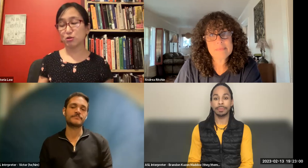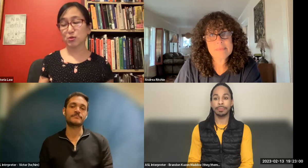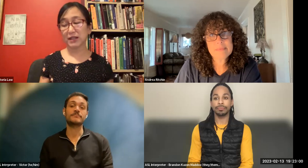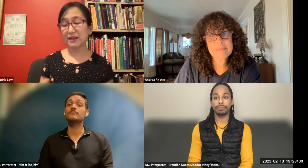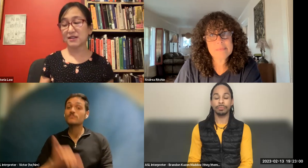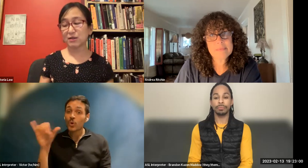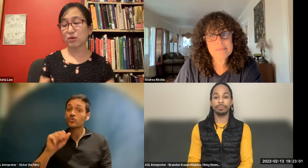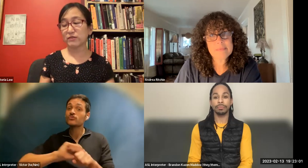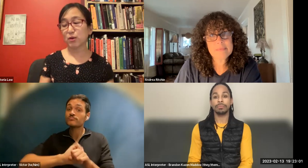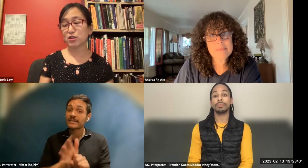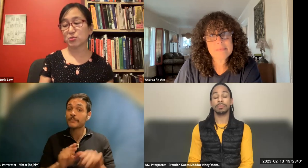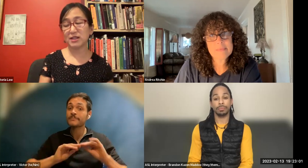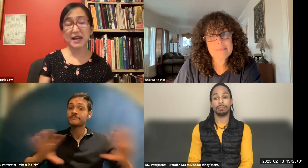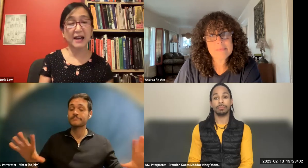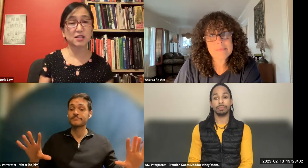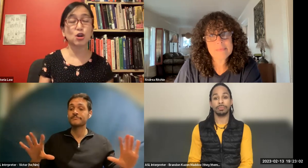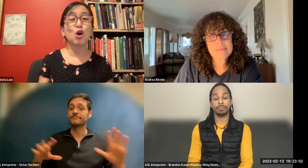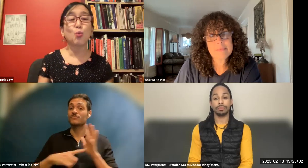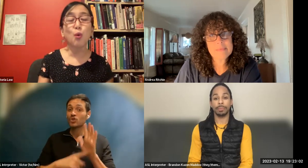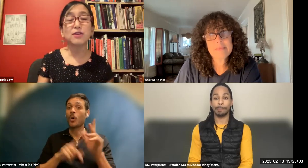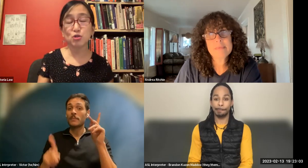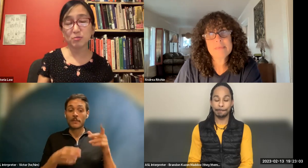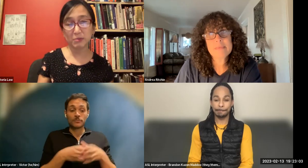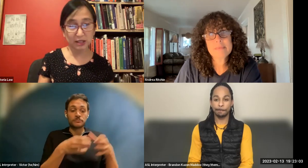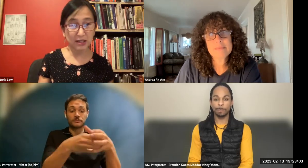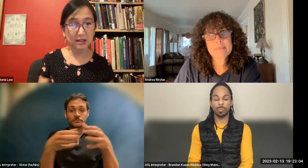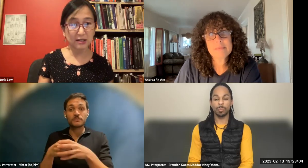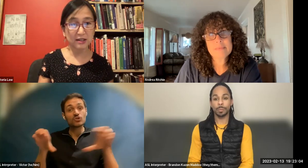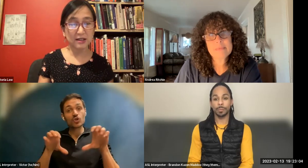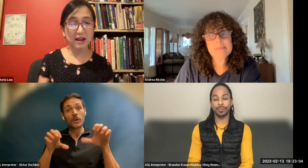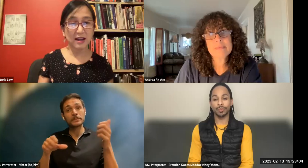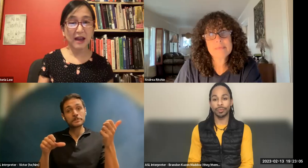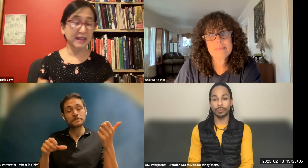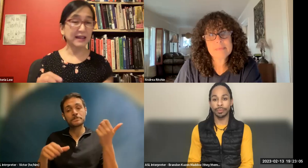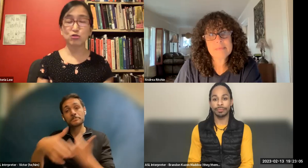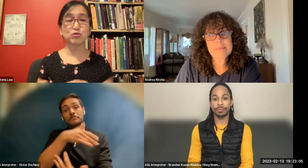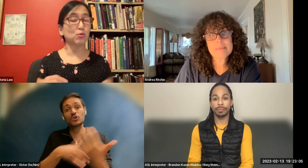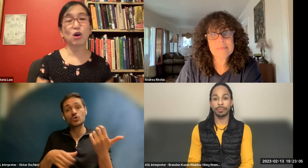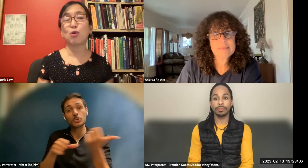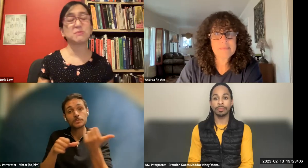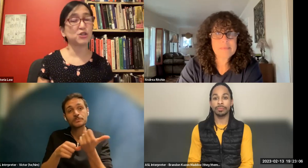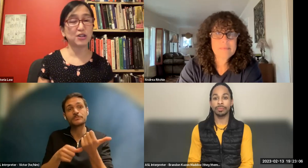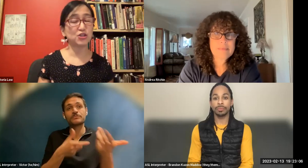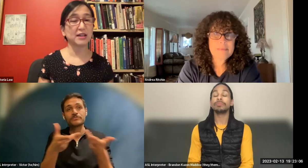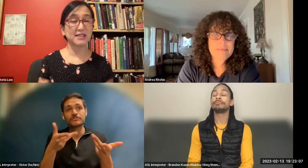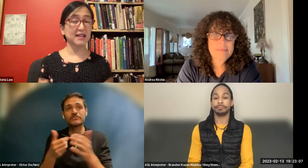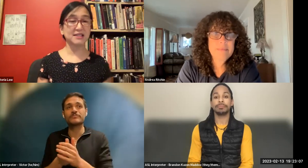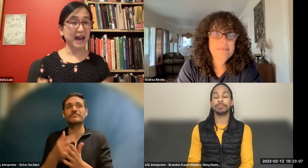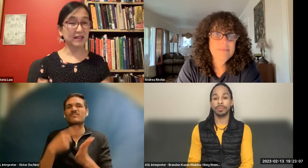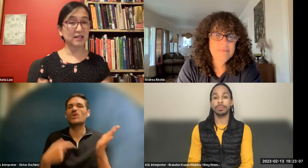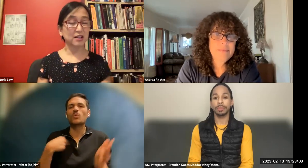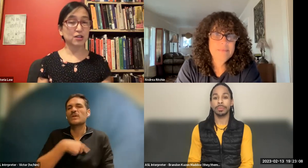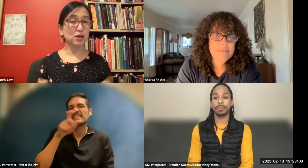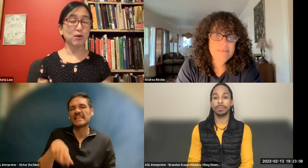people doing mutual aid is that one of the questions we need to ask is, what do people need? And that answer is going to always be changing. It's